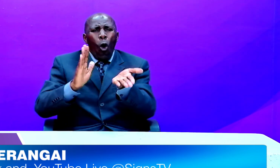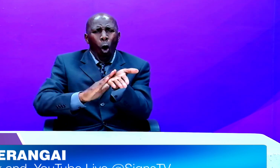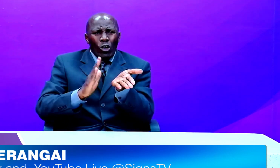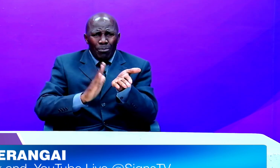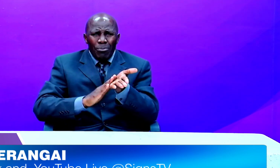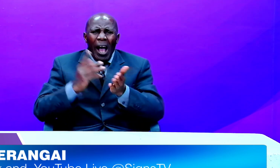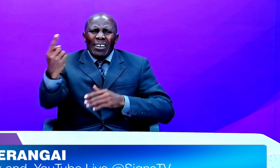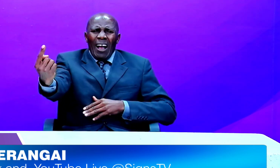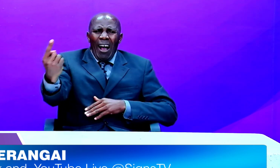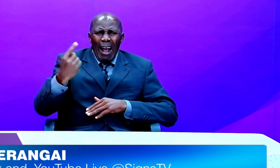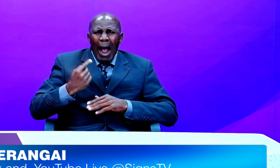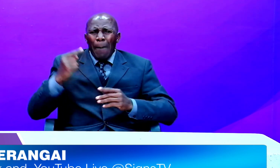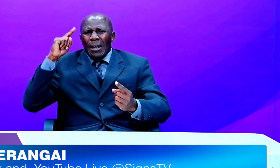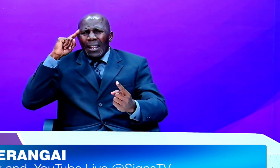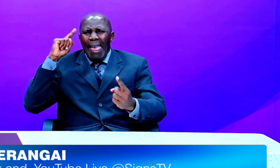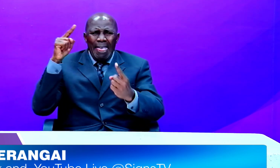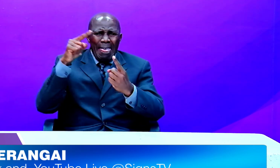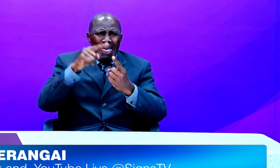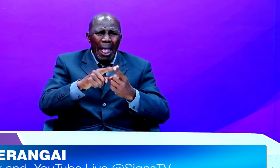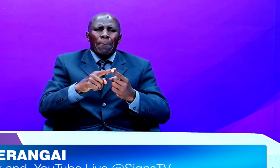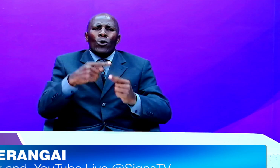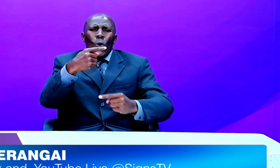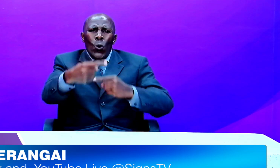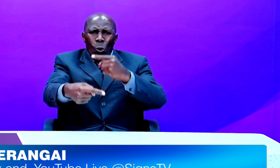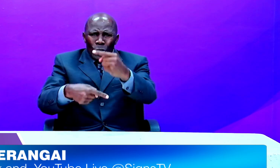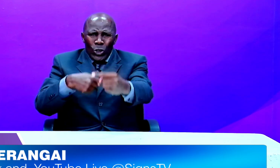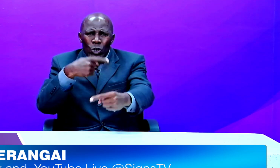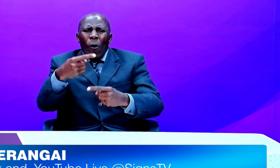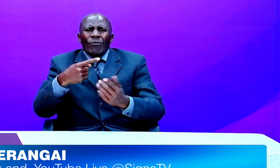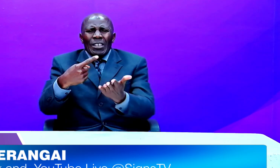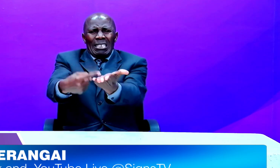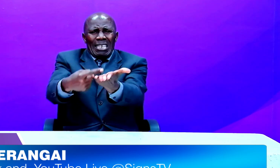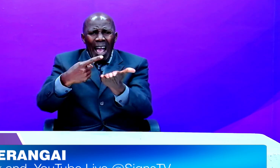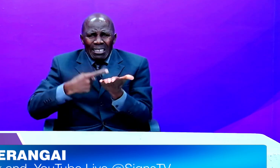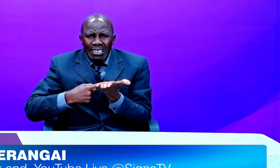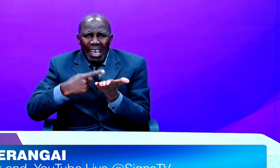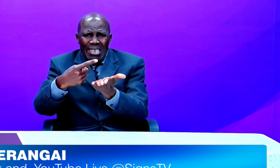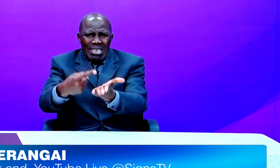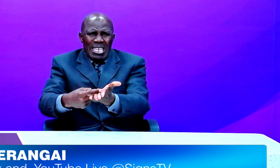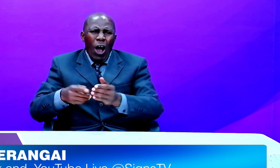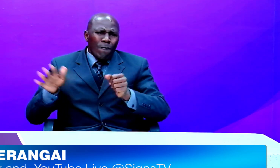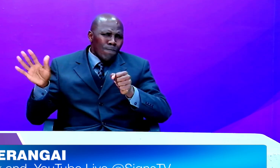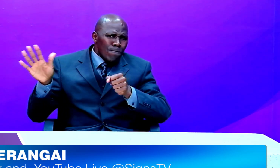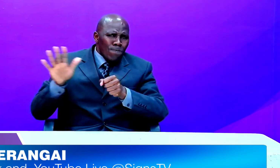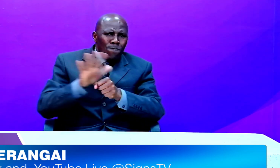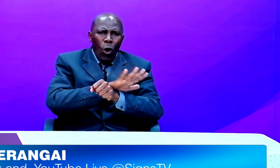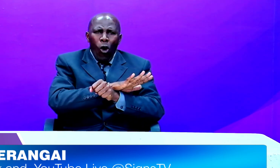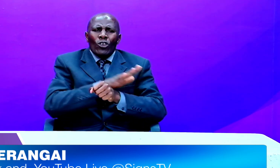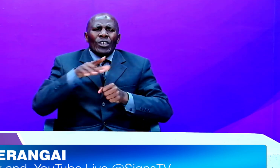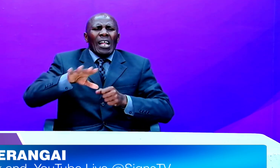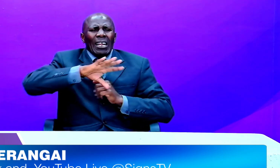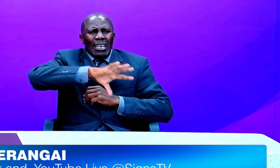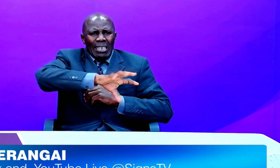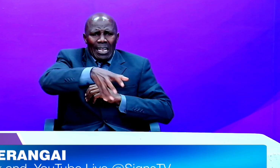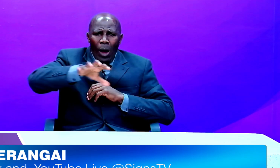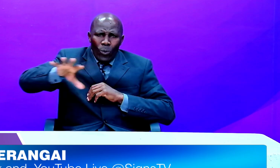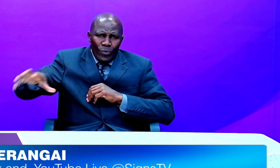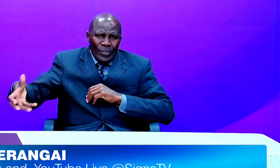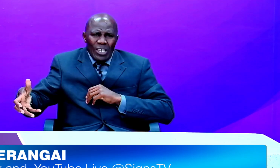Ruku's comments come amidst ongoing discussions regarding the full reconstitution and